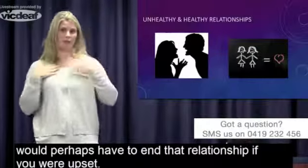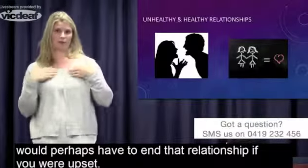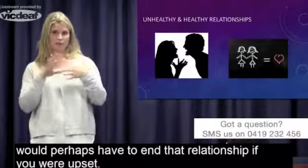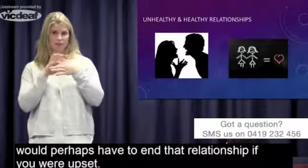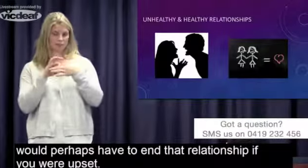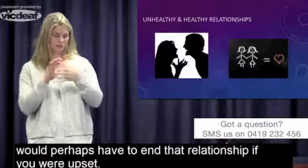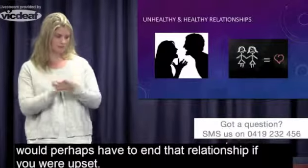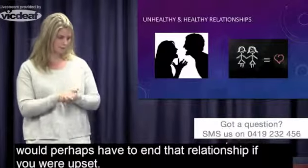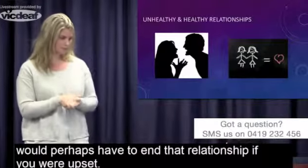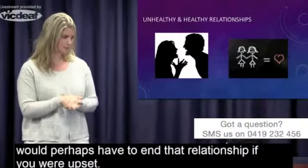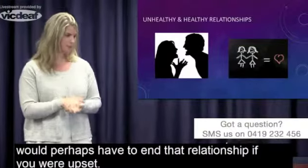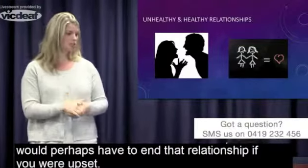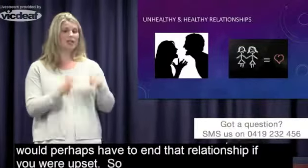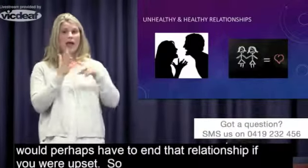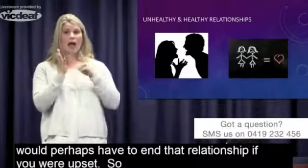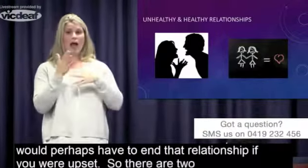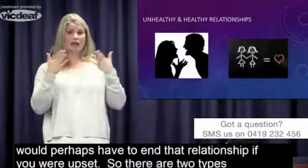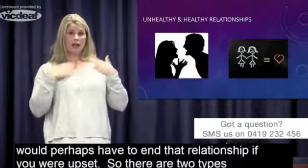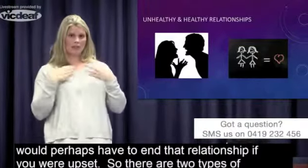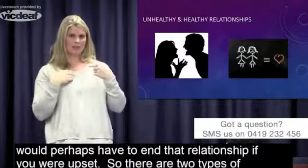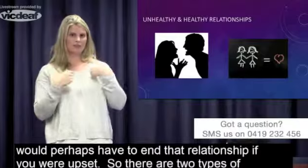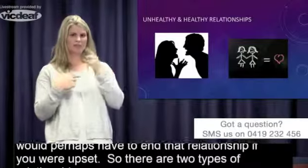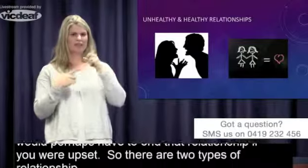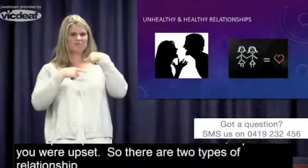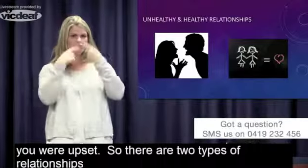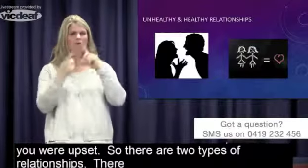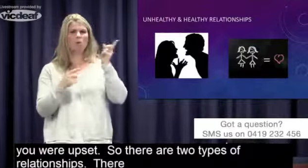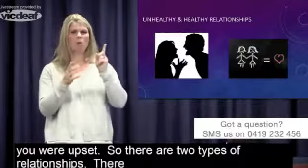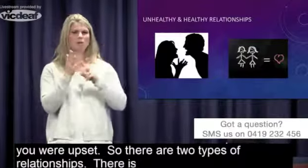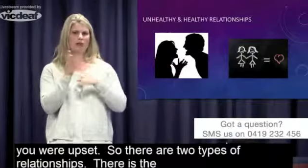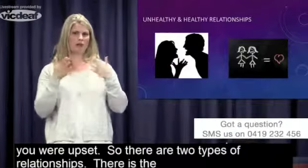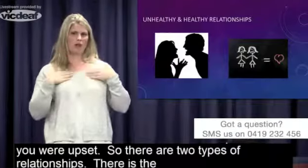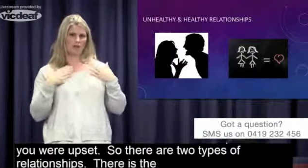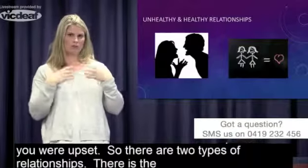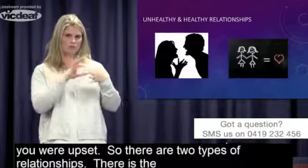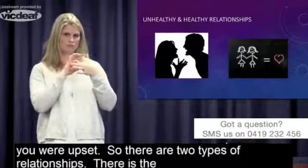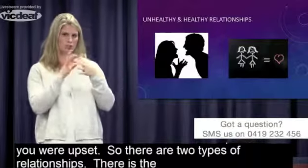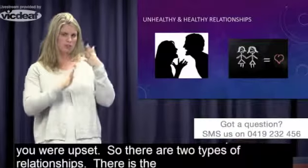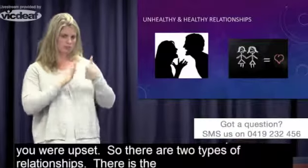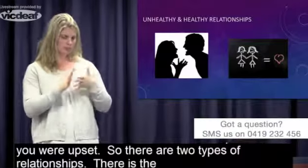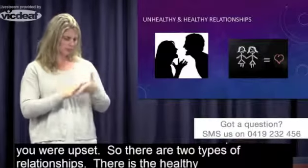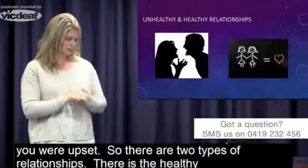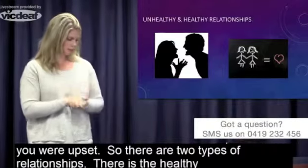So there's 2 types of relationships. There's the healthy relationship and an unhealthy relationship. I'd like to just tell you